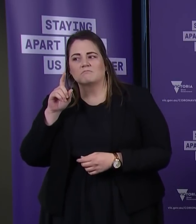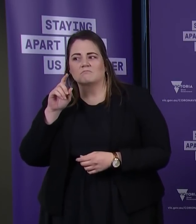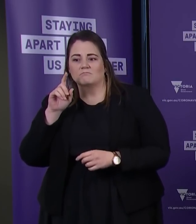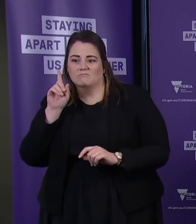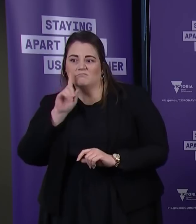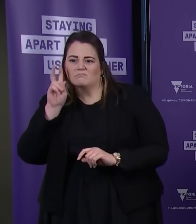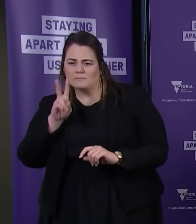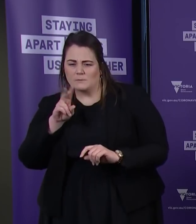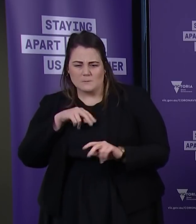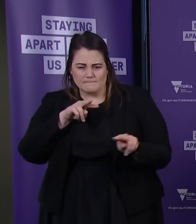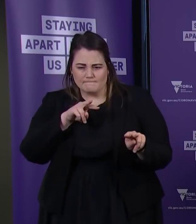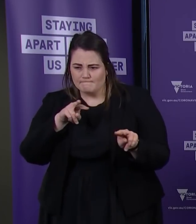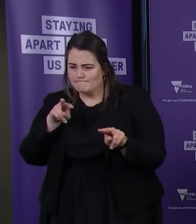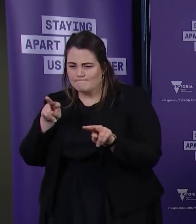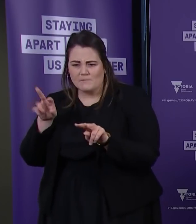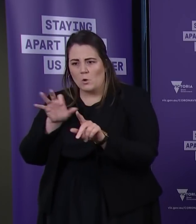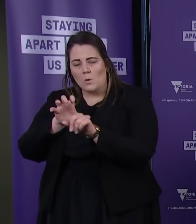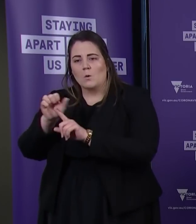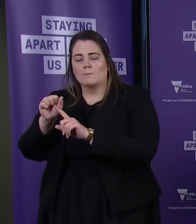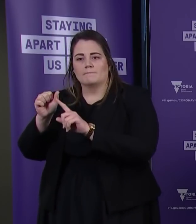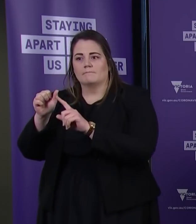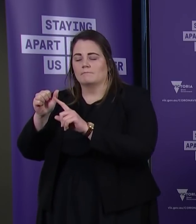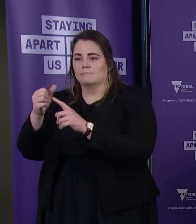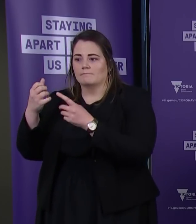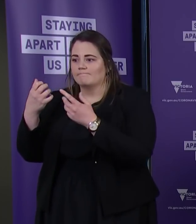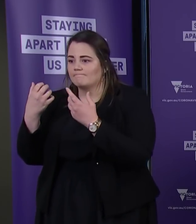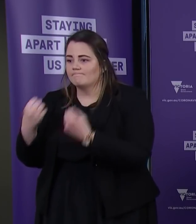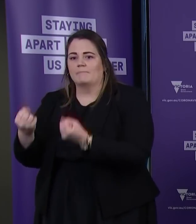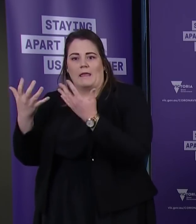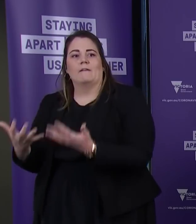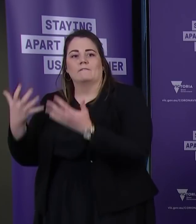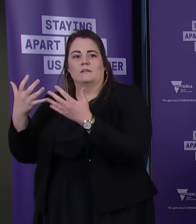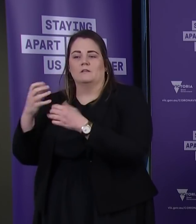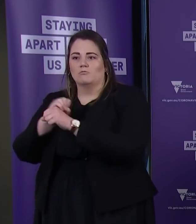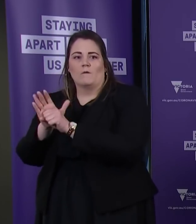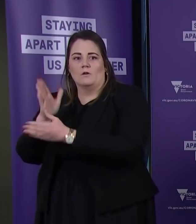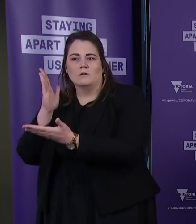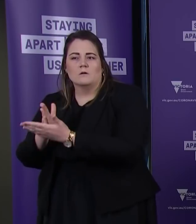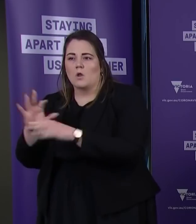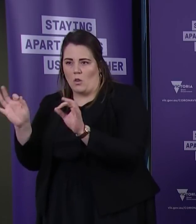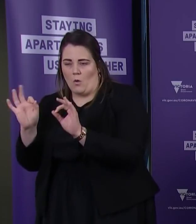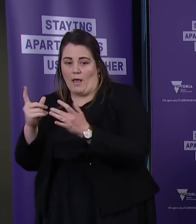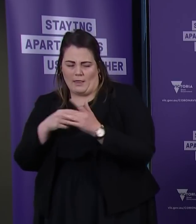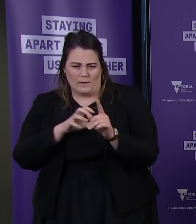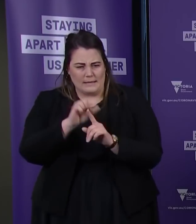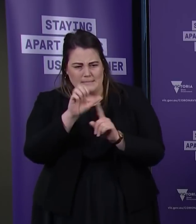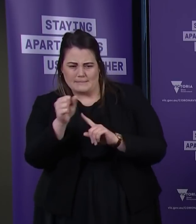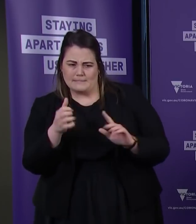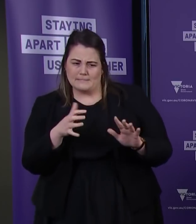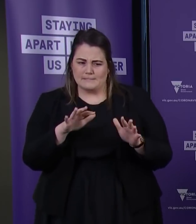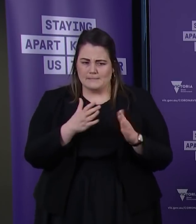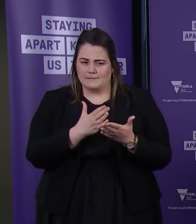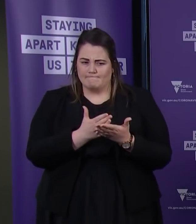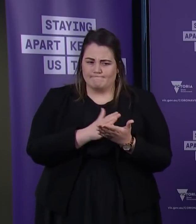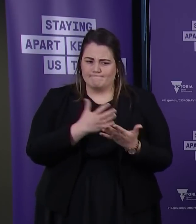detected, these low positives will obviously become more prominent. But the expert